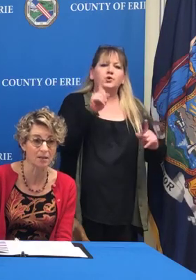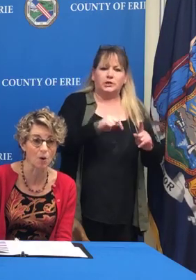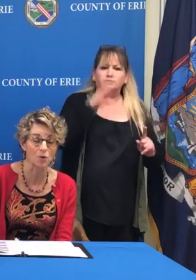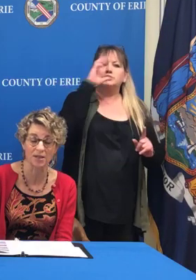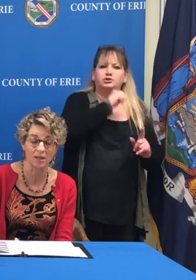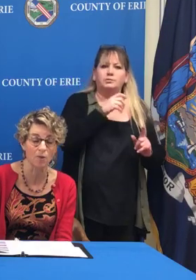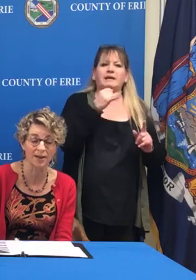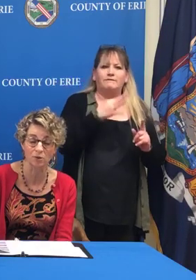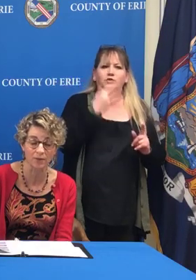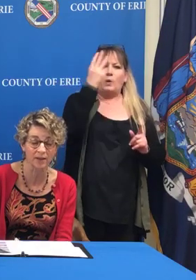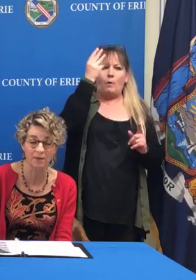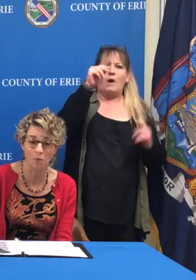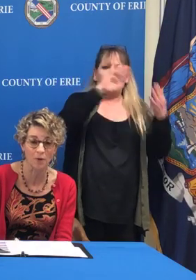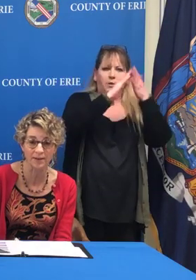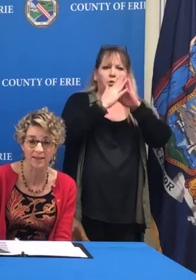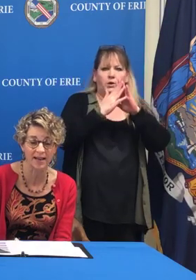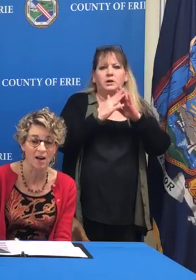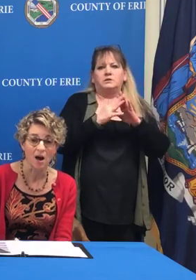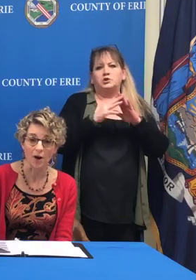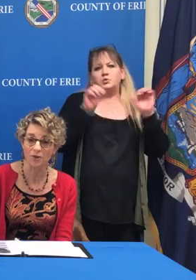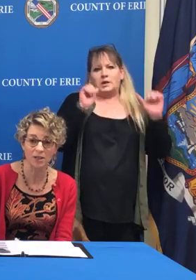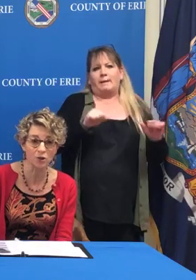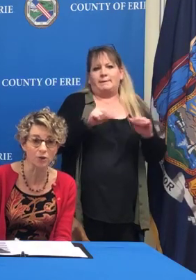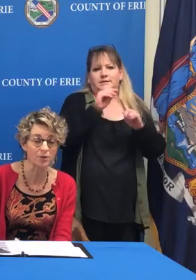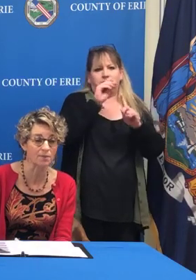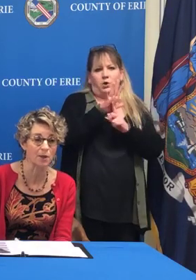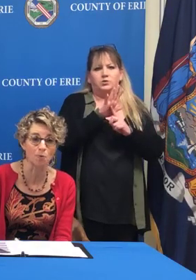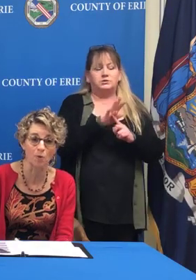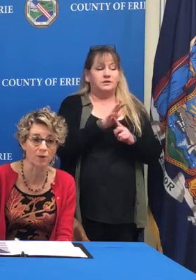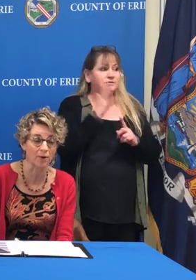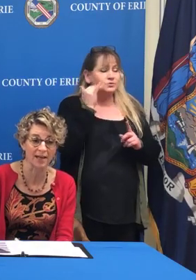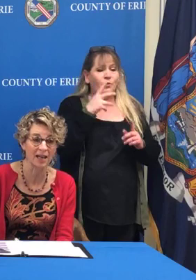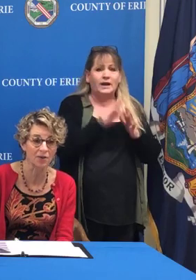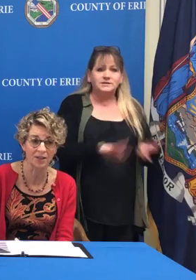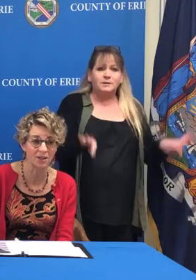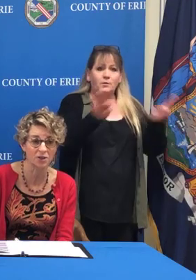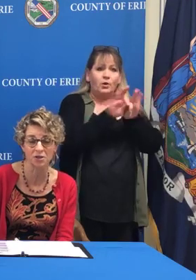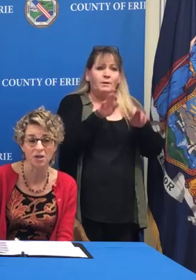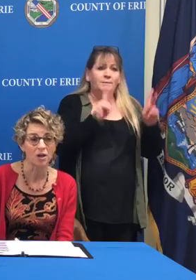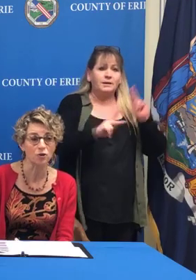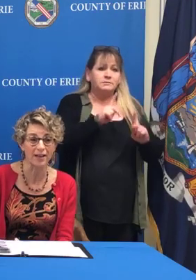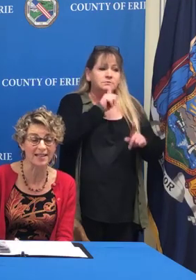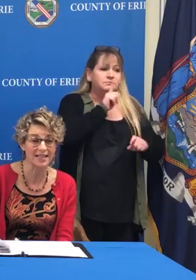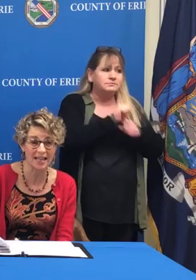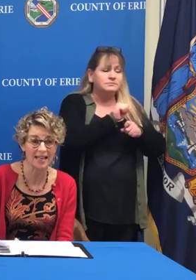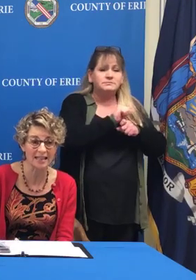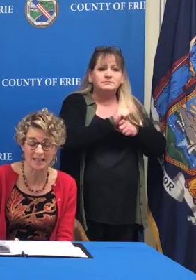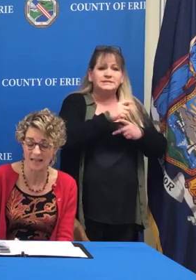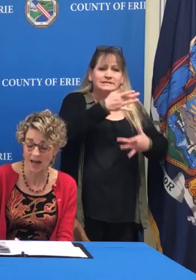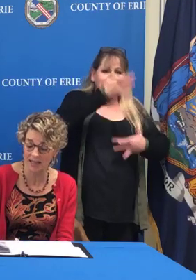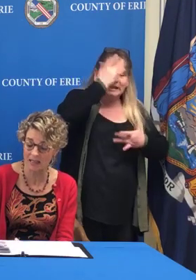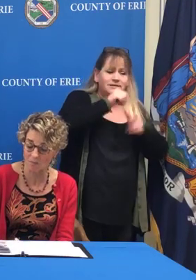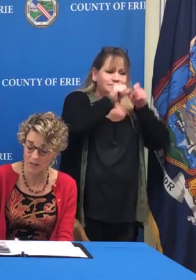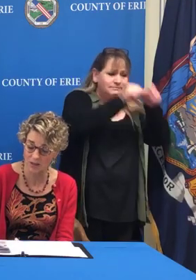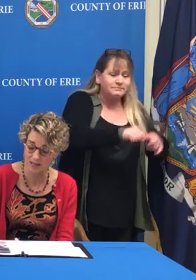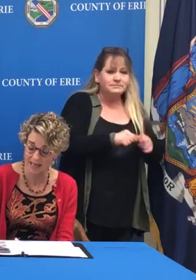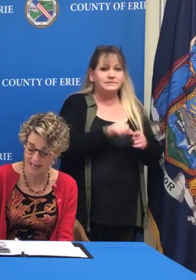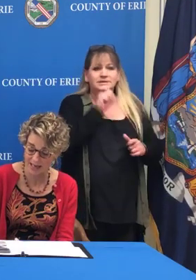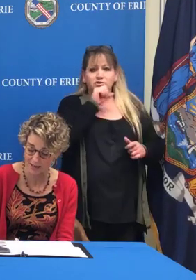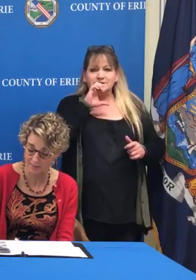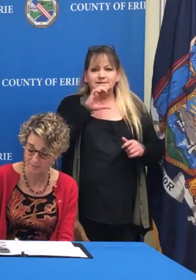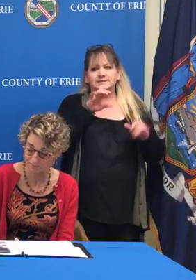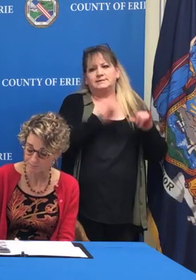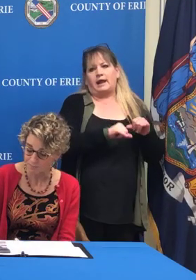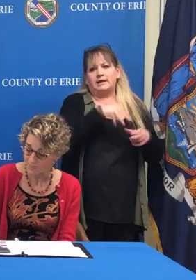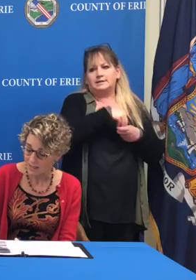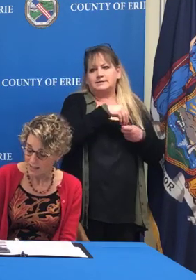be exposed. That's why it's really important that our seniors and people with chronic health conditions try to stay inside as much as they